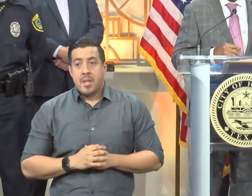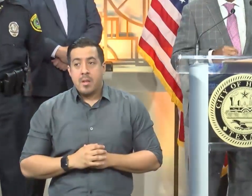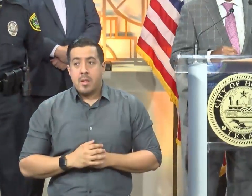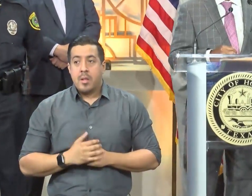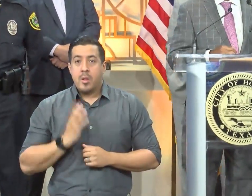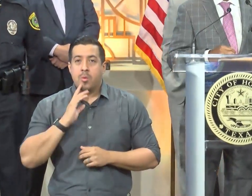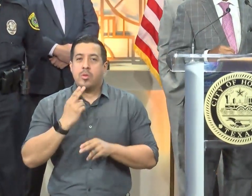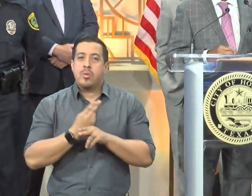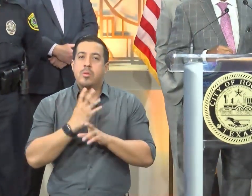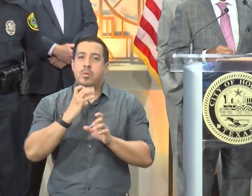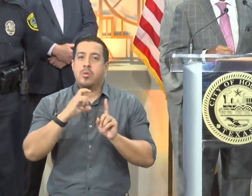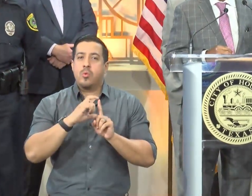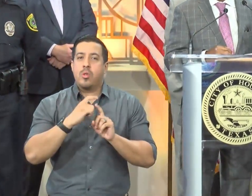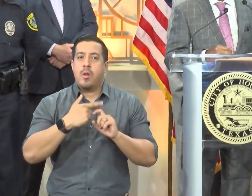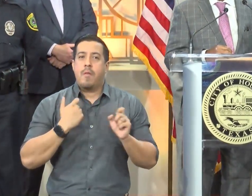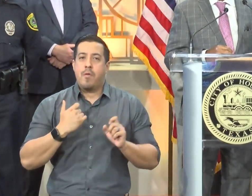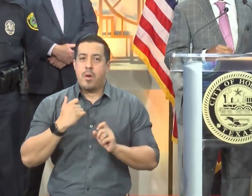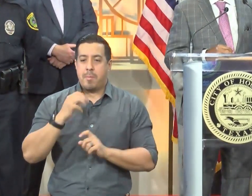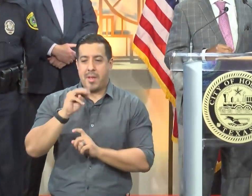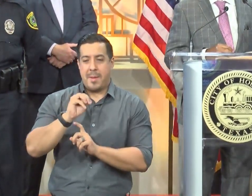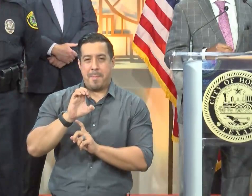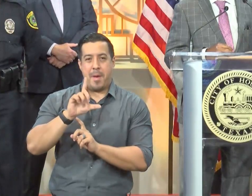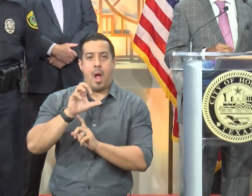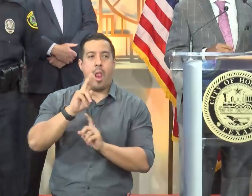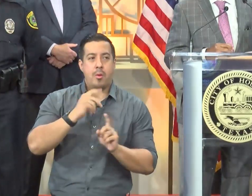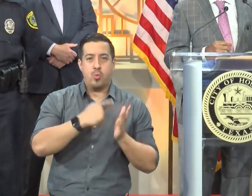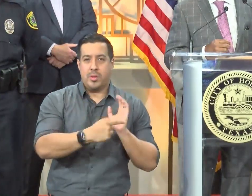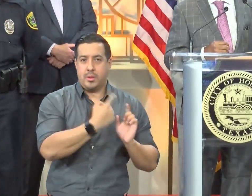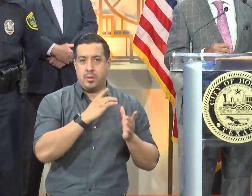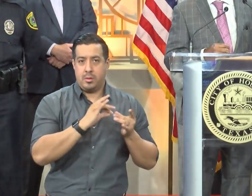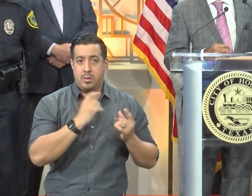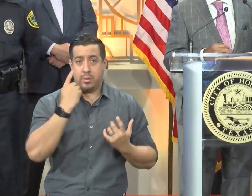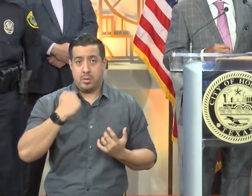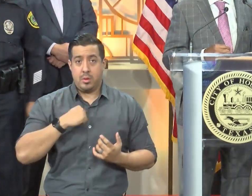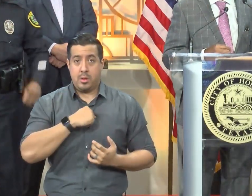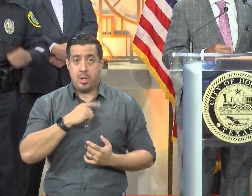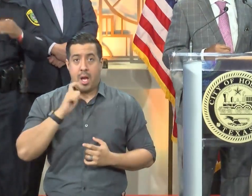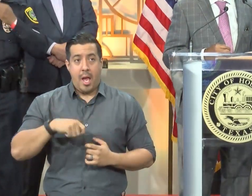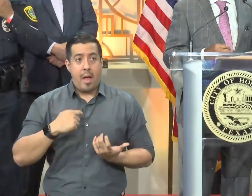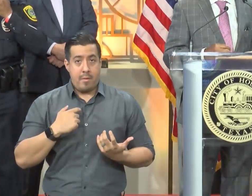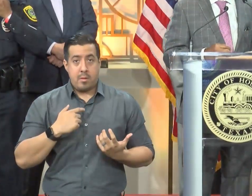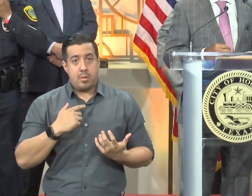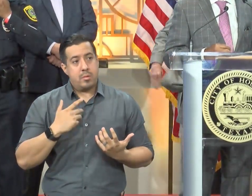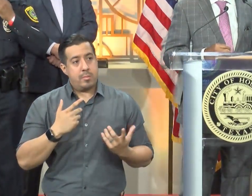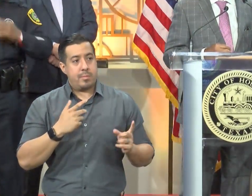use the words from Chief McClellan. I had a winning hand to choose from.